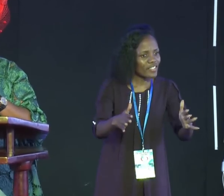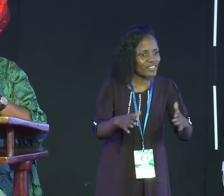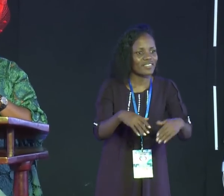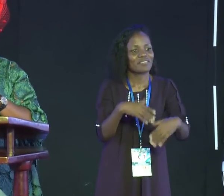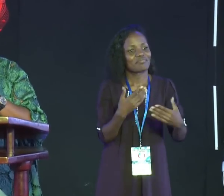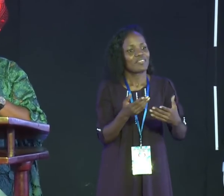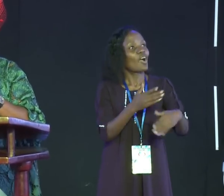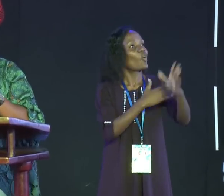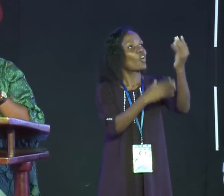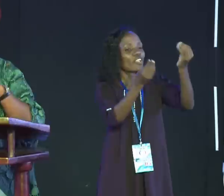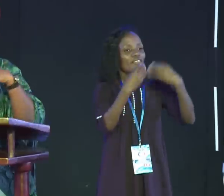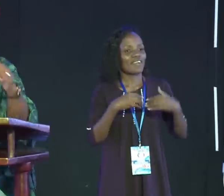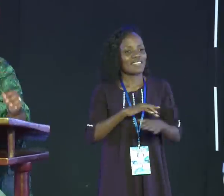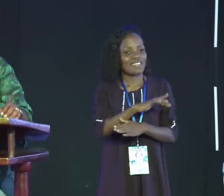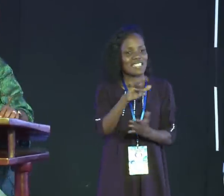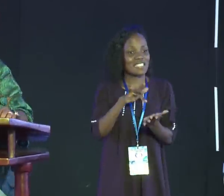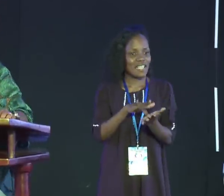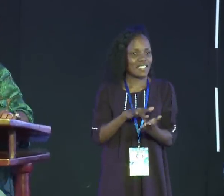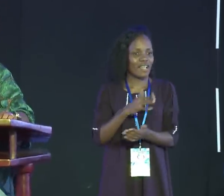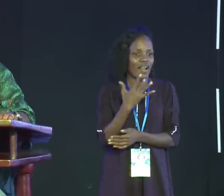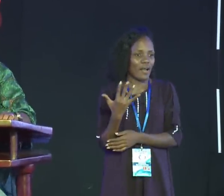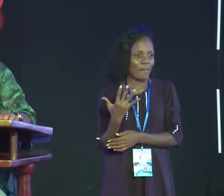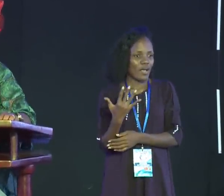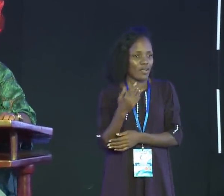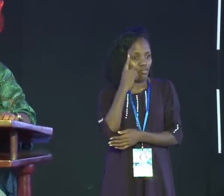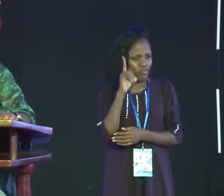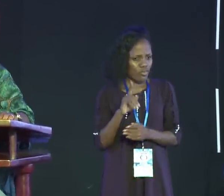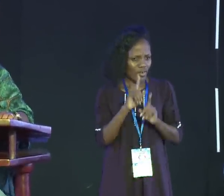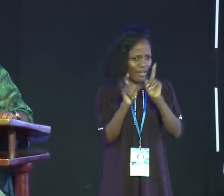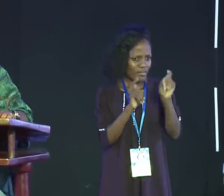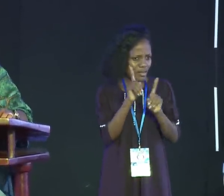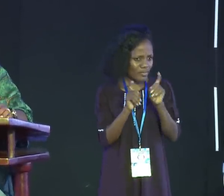Just shortly after the late rested.